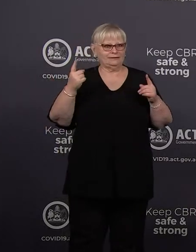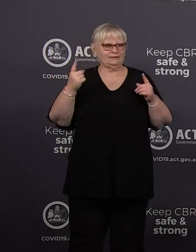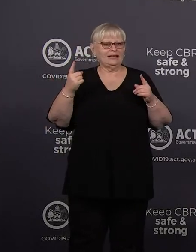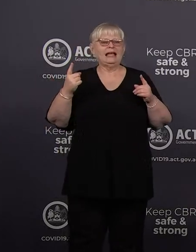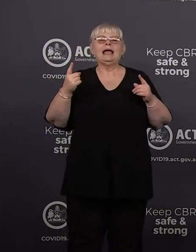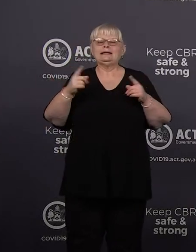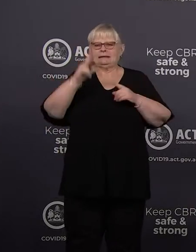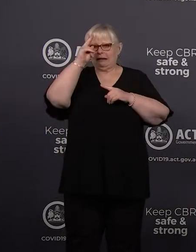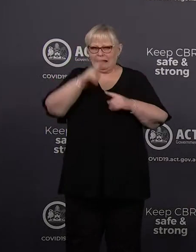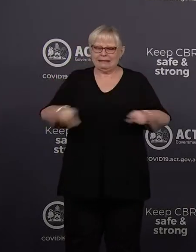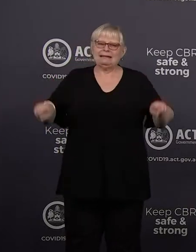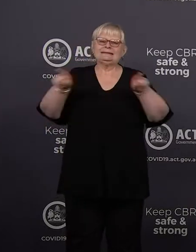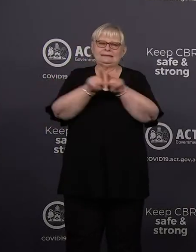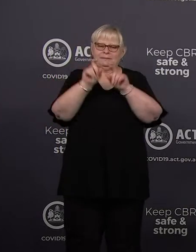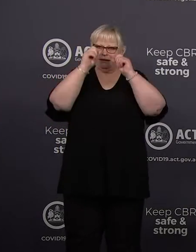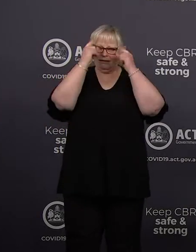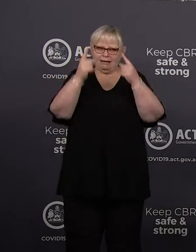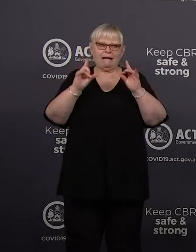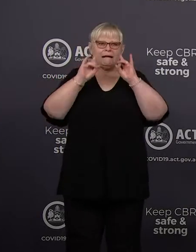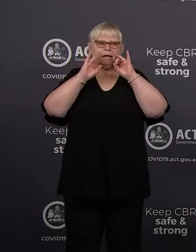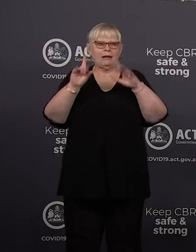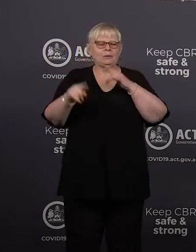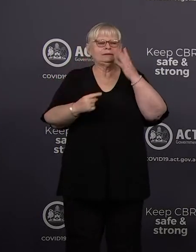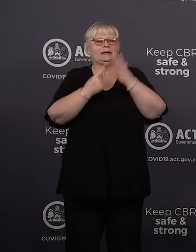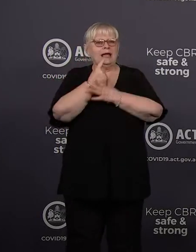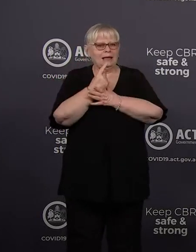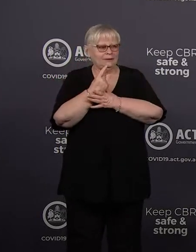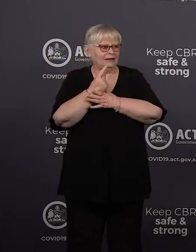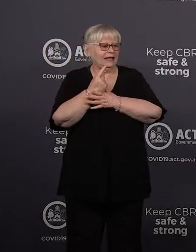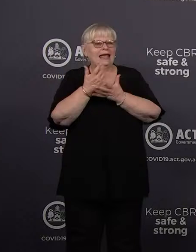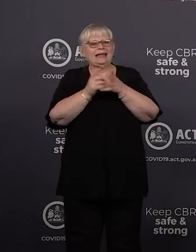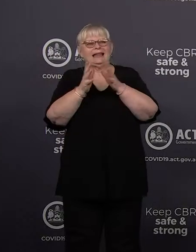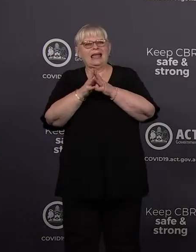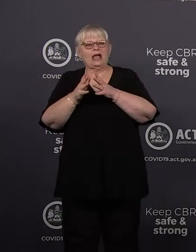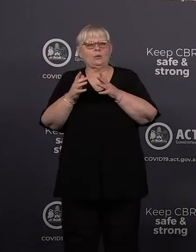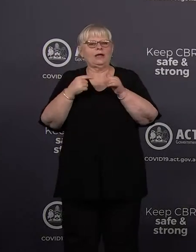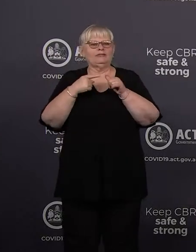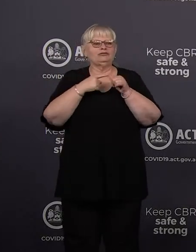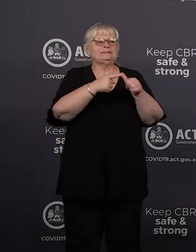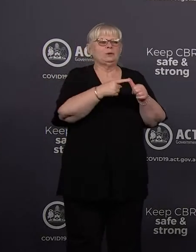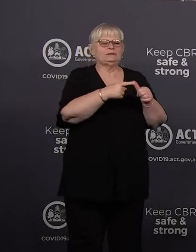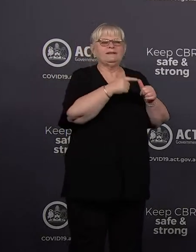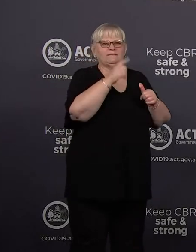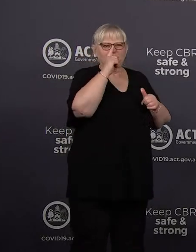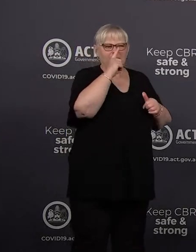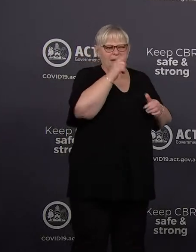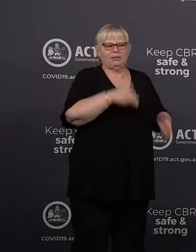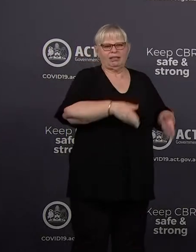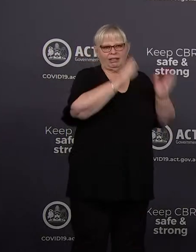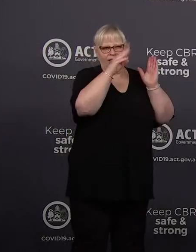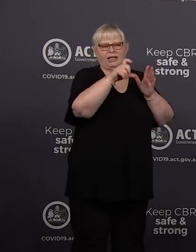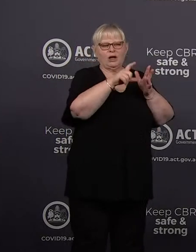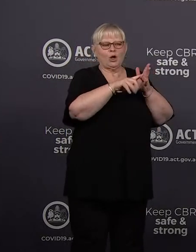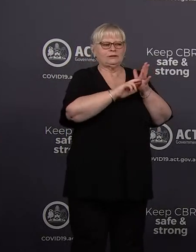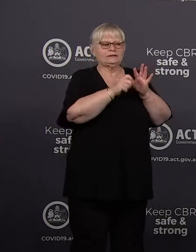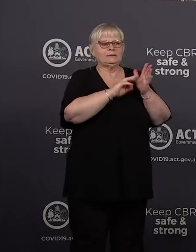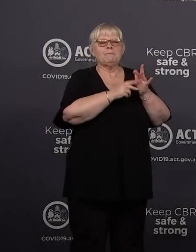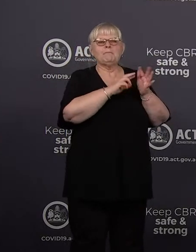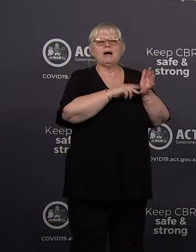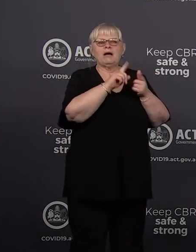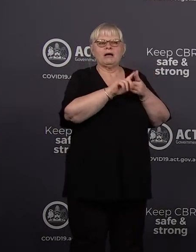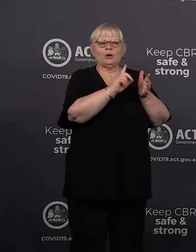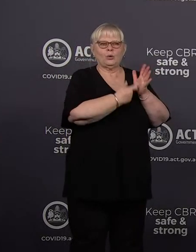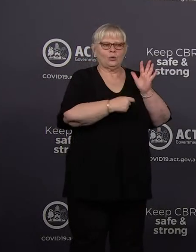the same page about the comprehensive response that is being provided for tenants in Condamine Court. But certainly